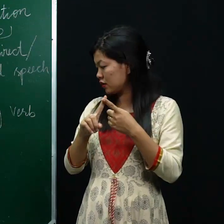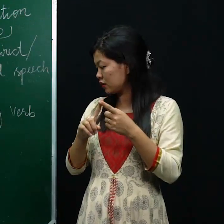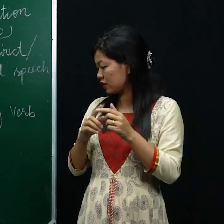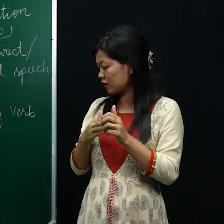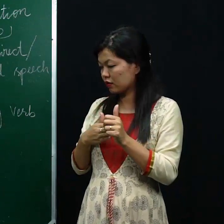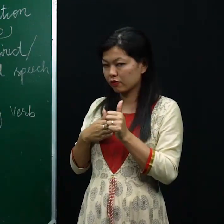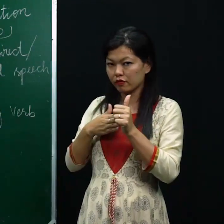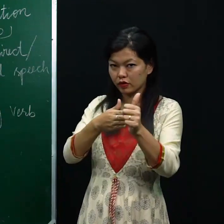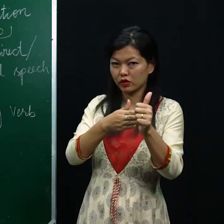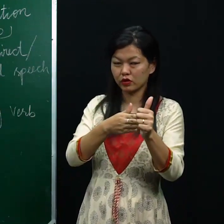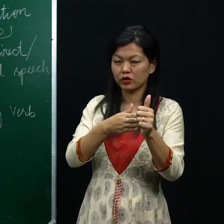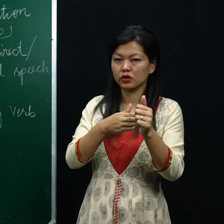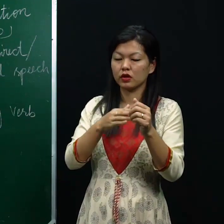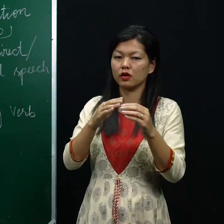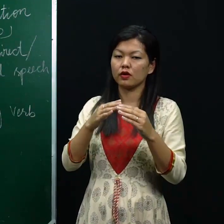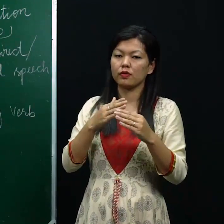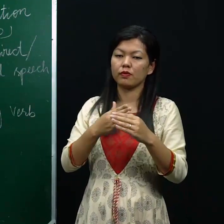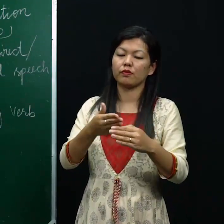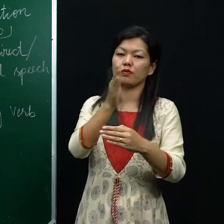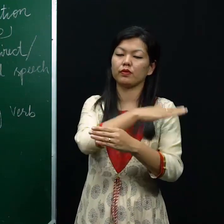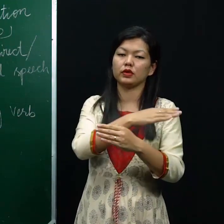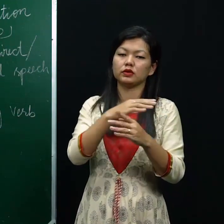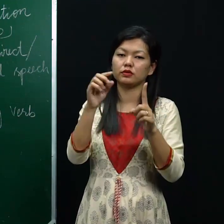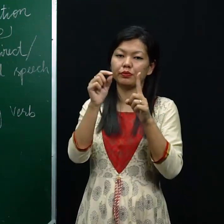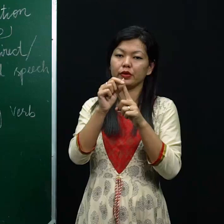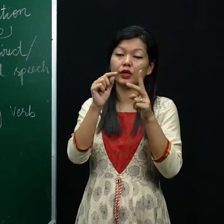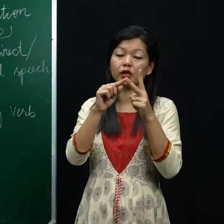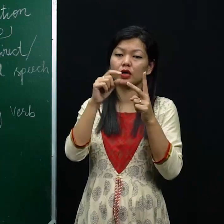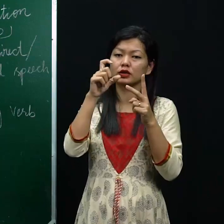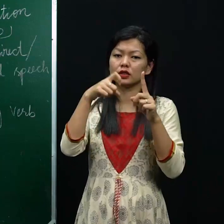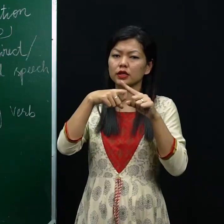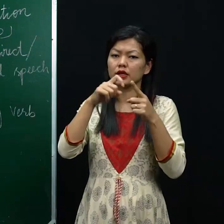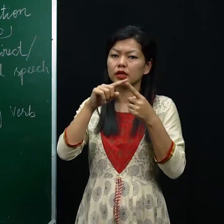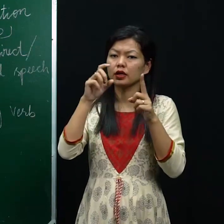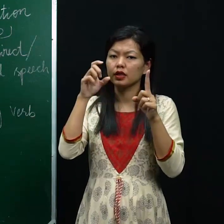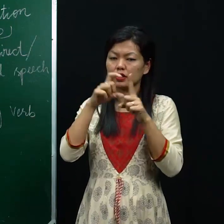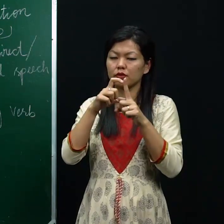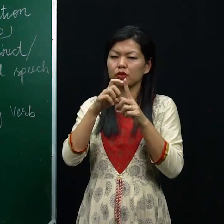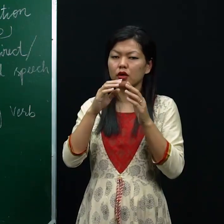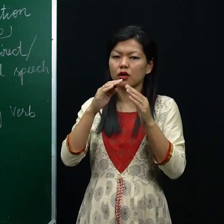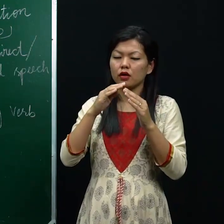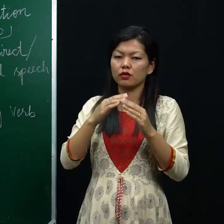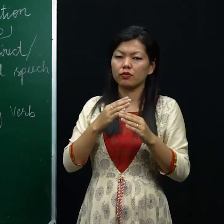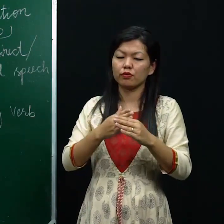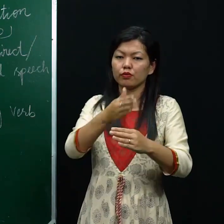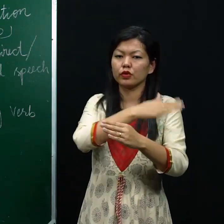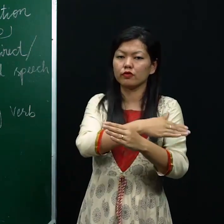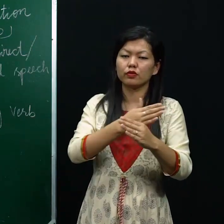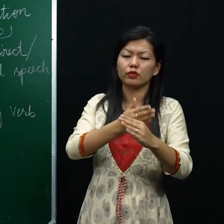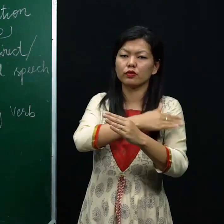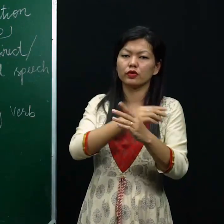that is the verb, has to be in the past tense every time you write it down. Do not make the mistake of writing this in present tense